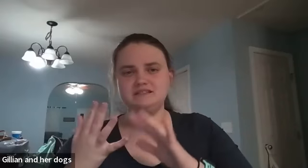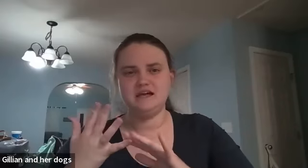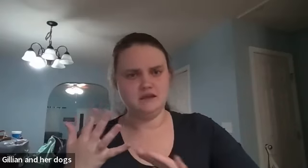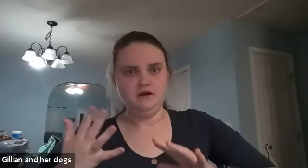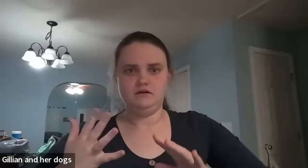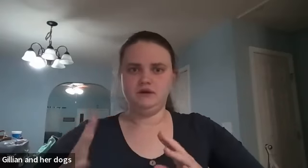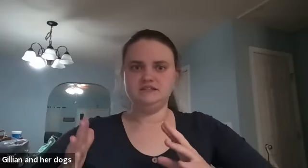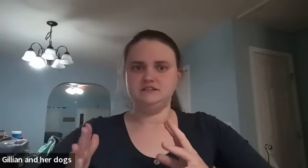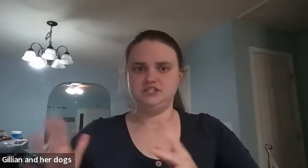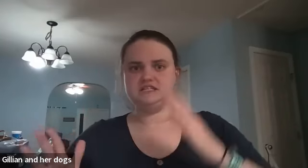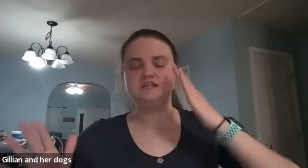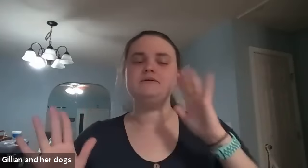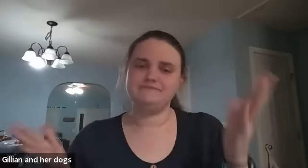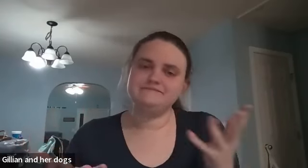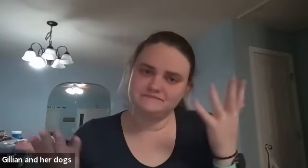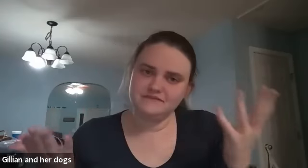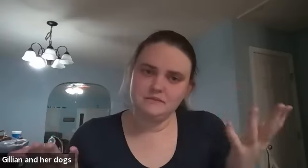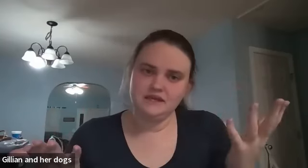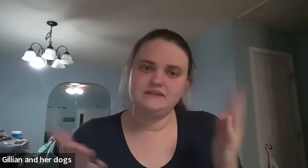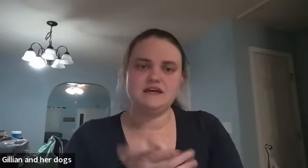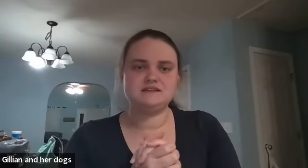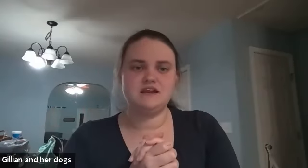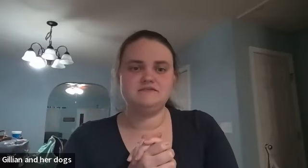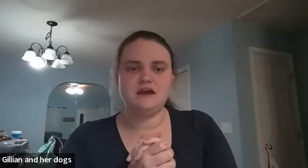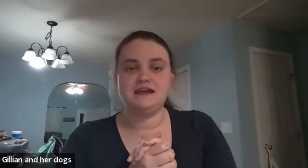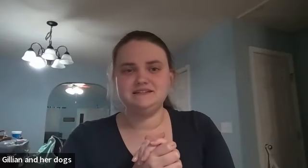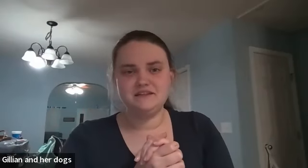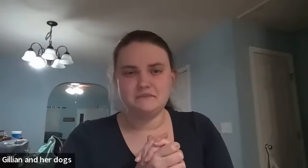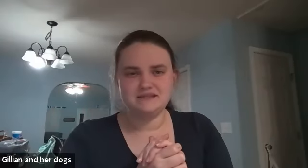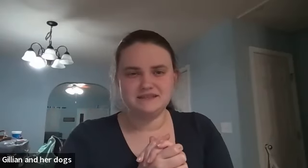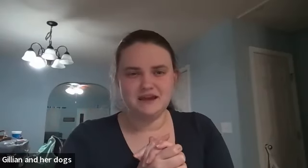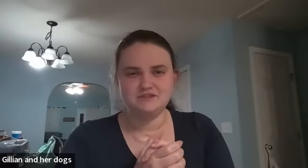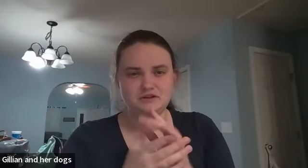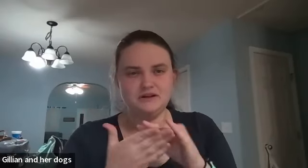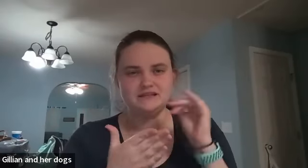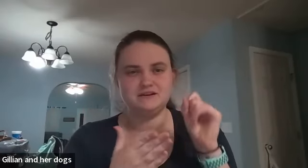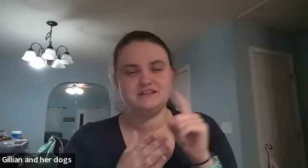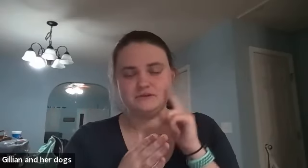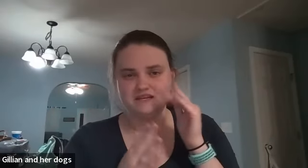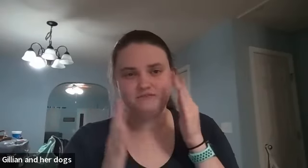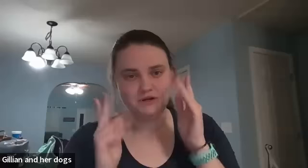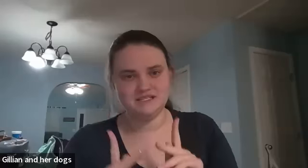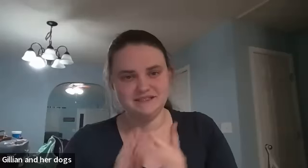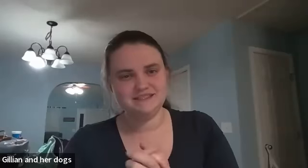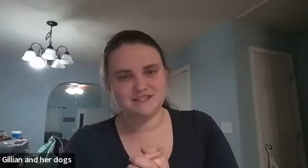like, what? She doesn't know. I mean, that's kind of ideally the best time to learn ASL is through a deaf person.